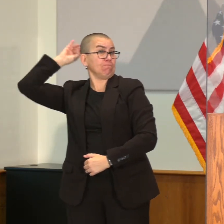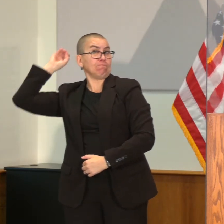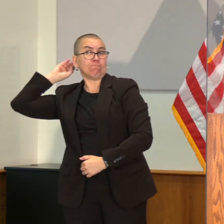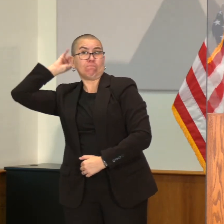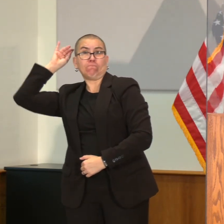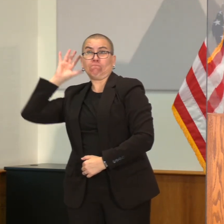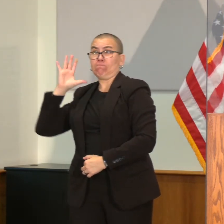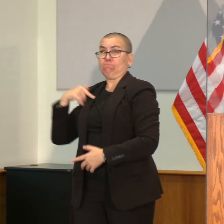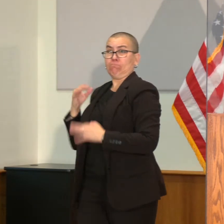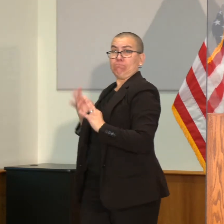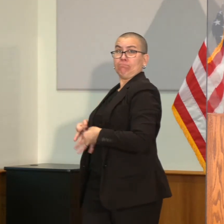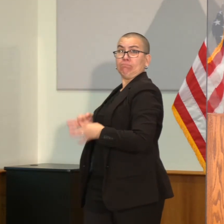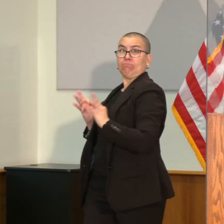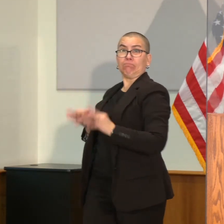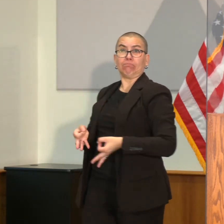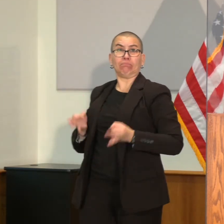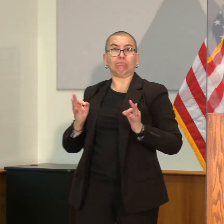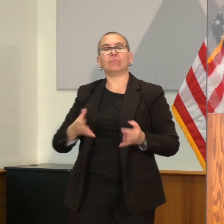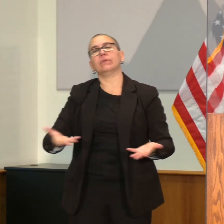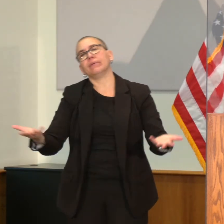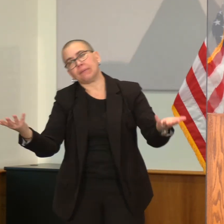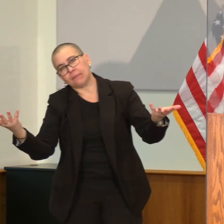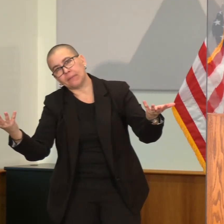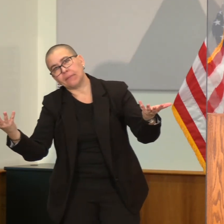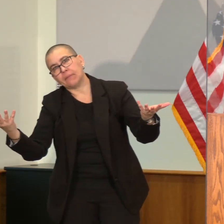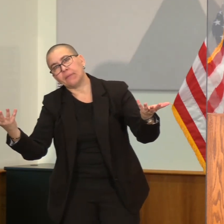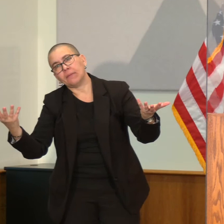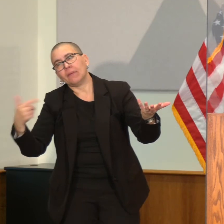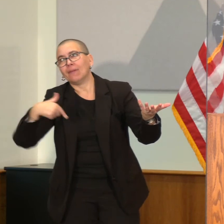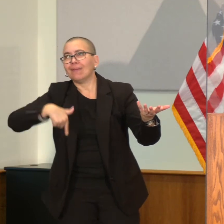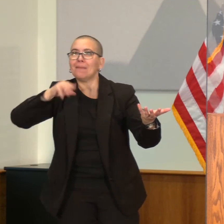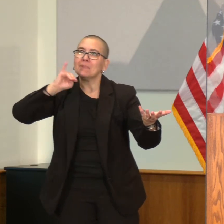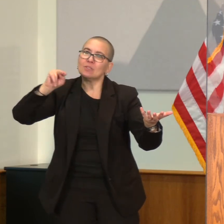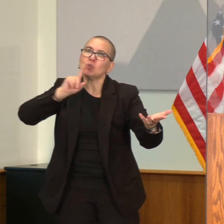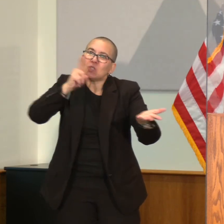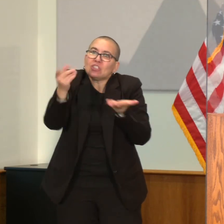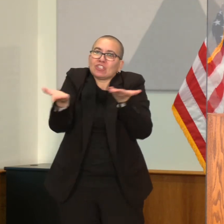serving the people of Minnesota the way they expect us to serve them.